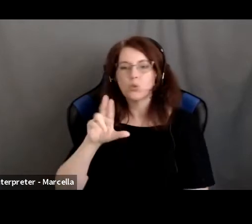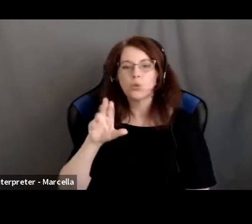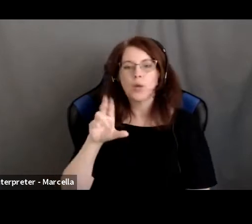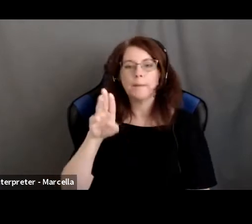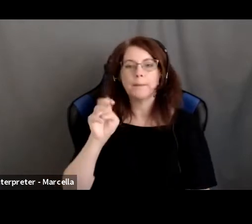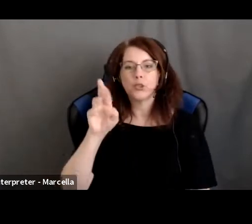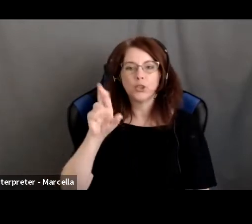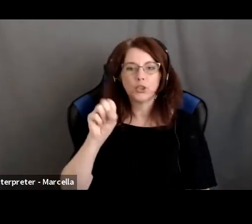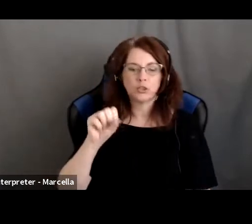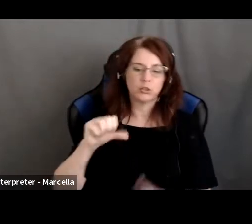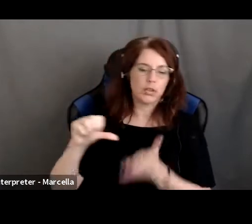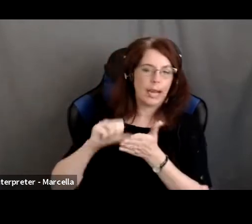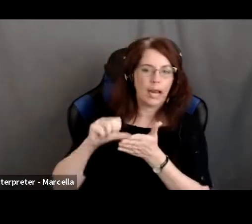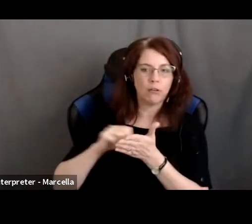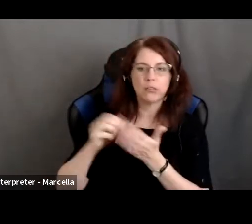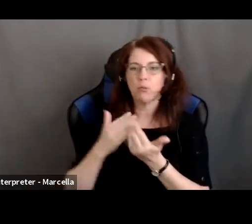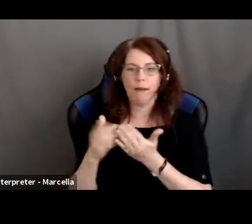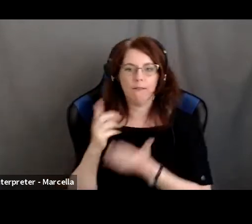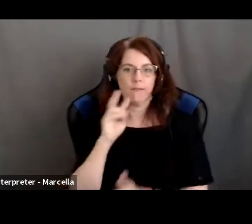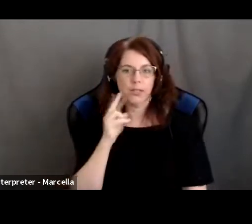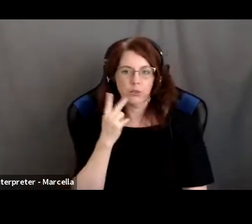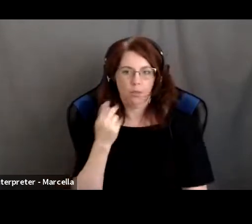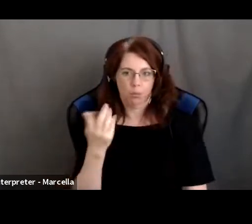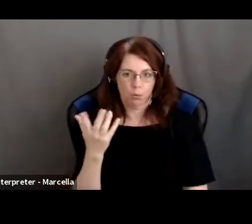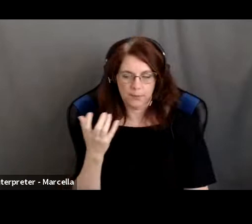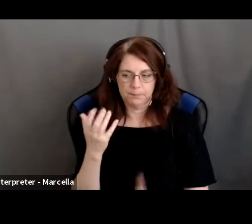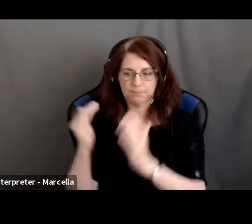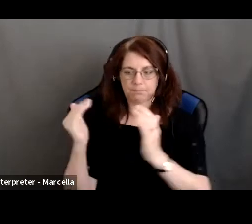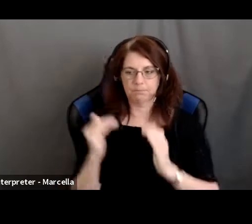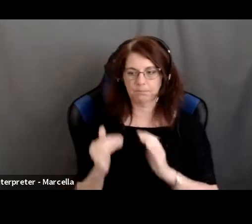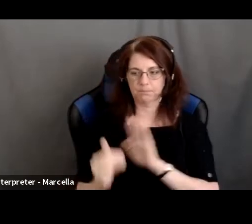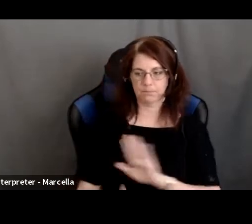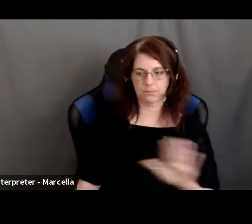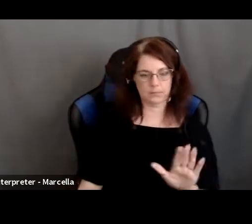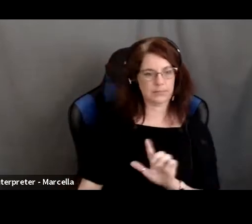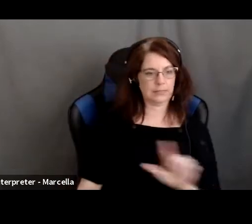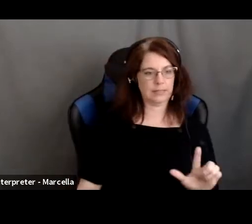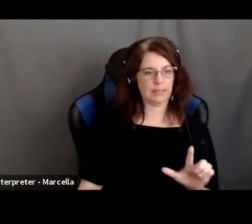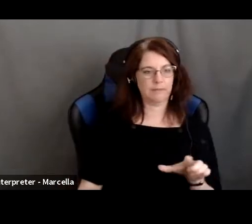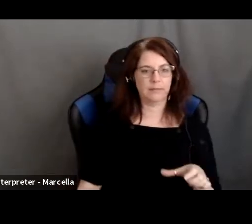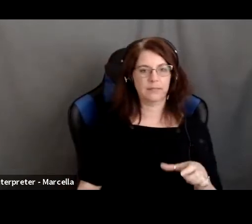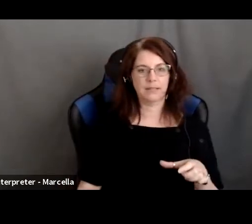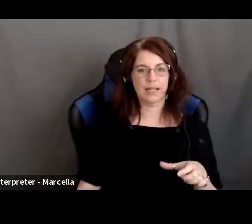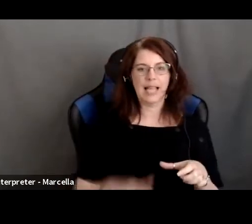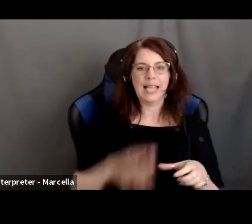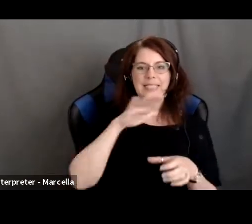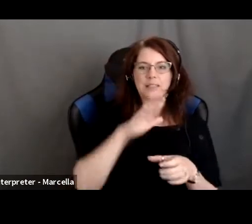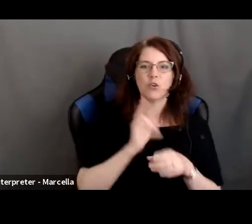Cucumbers or carrots or whatever vegetable you're looking at. The lower left-hand corner is a slap